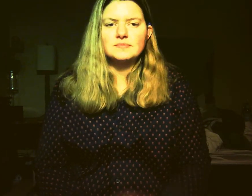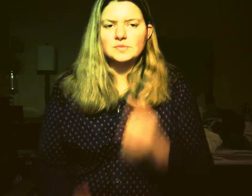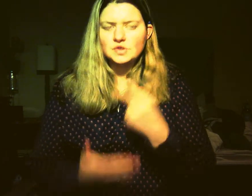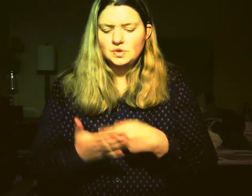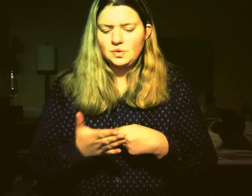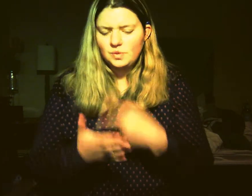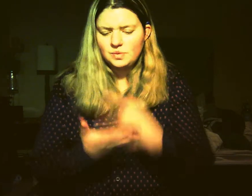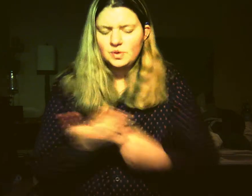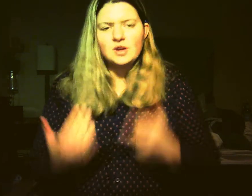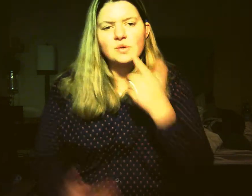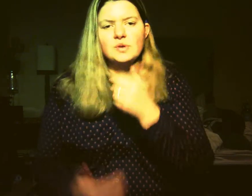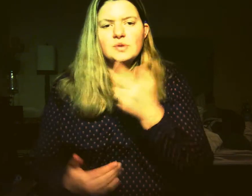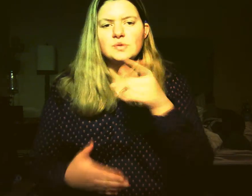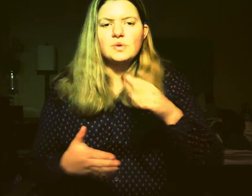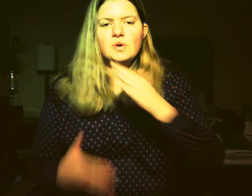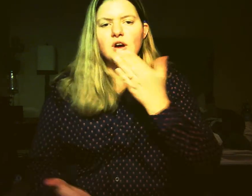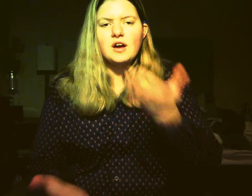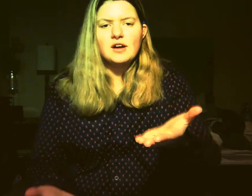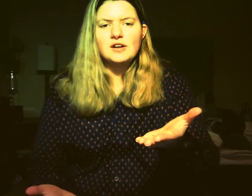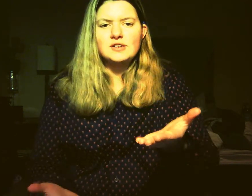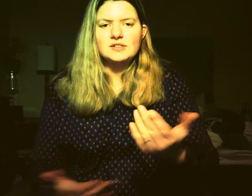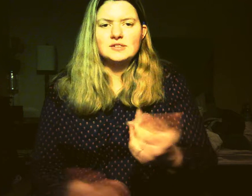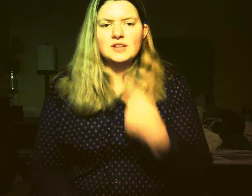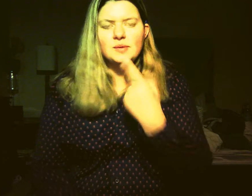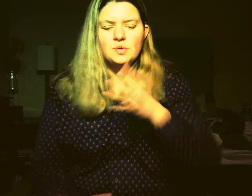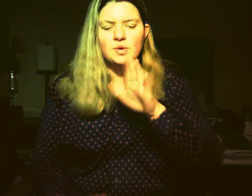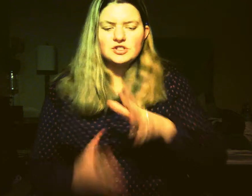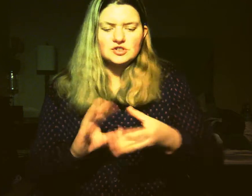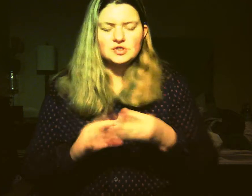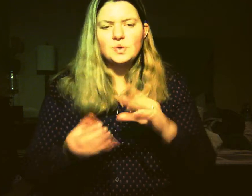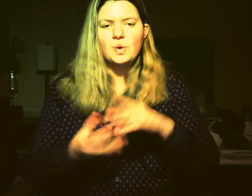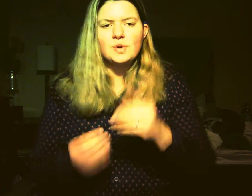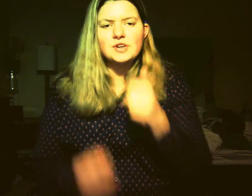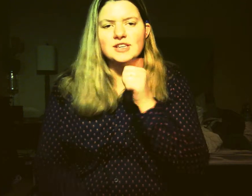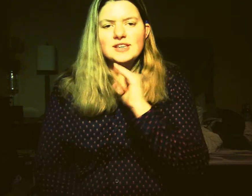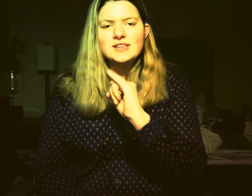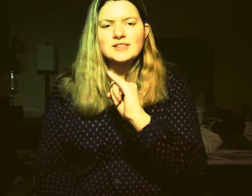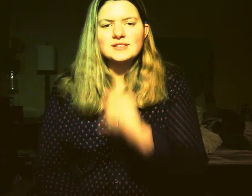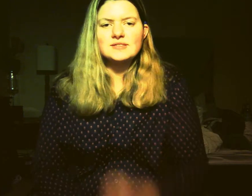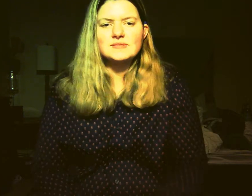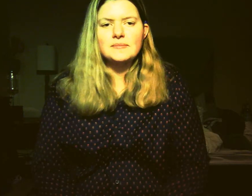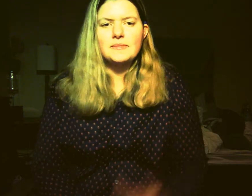what made you who you are, tell me what your story is I